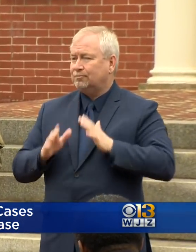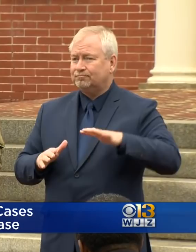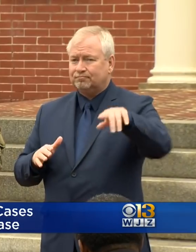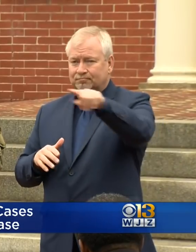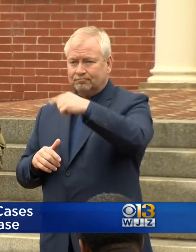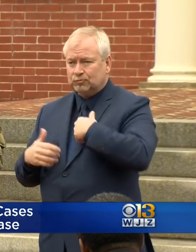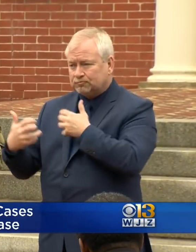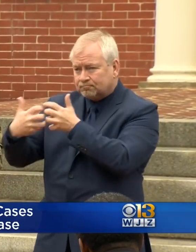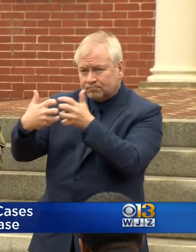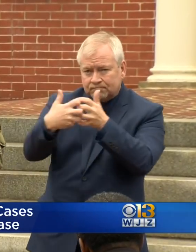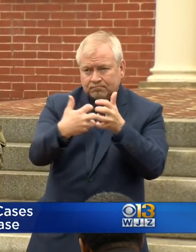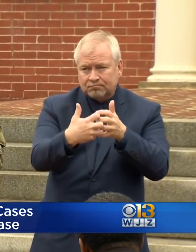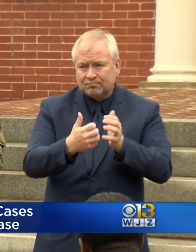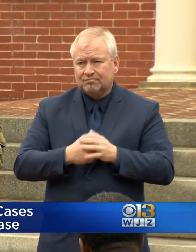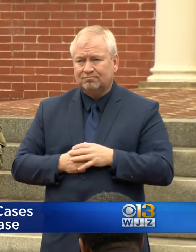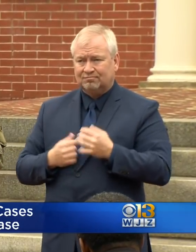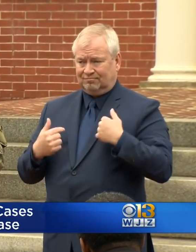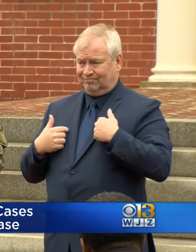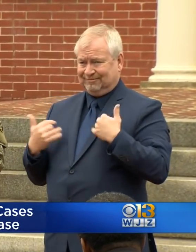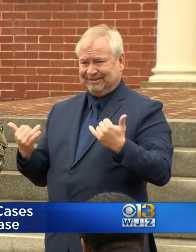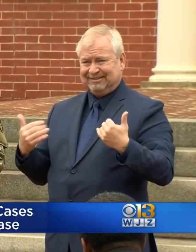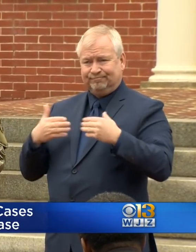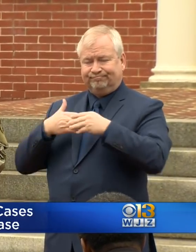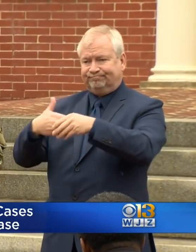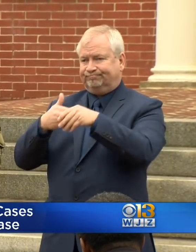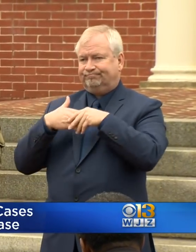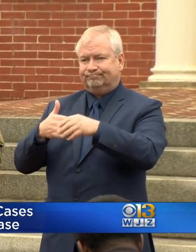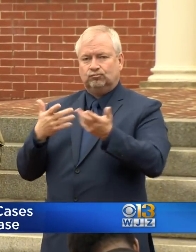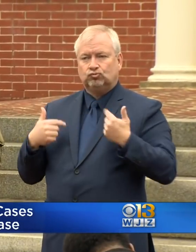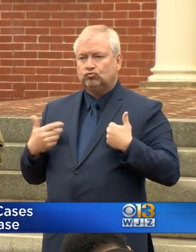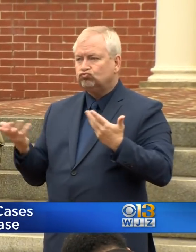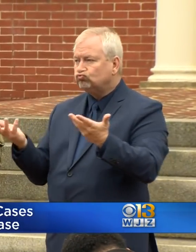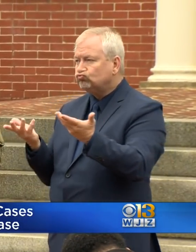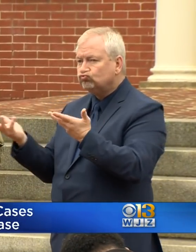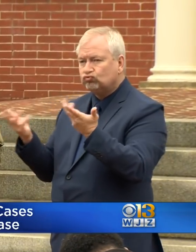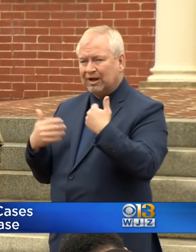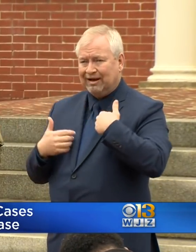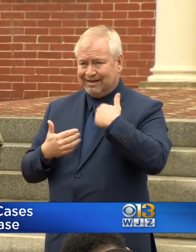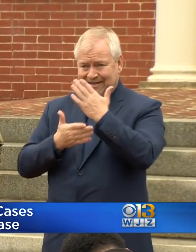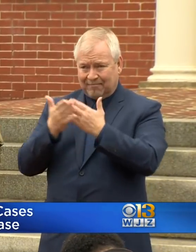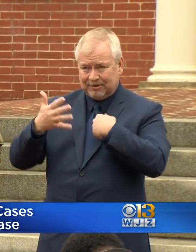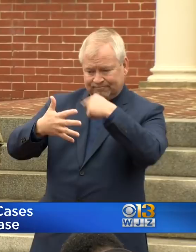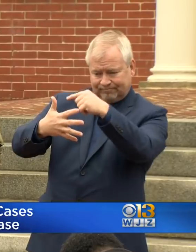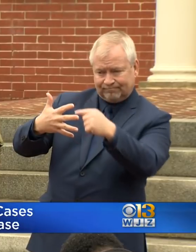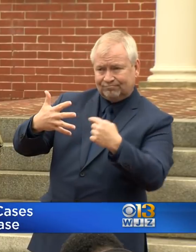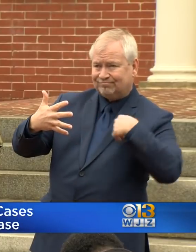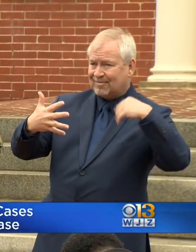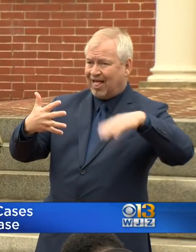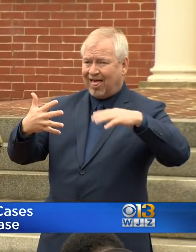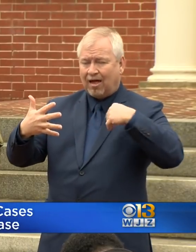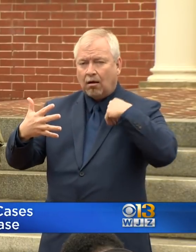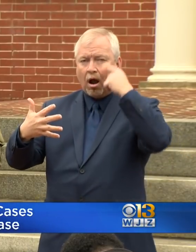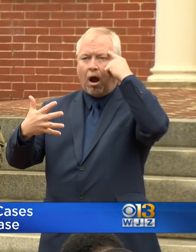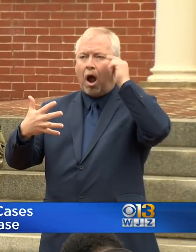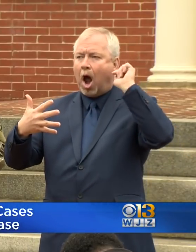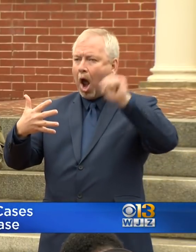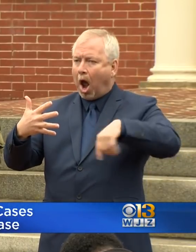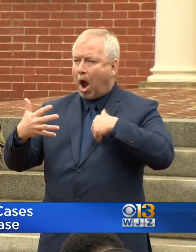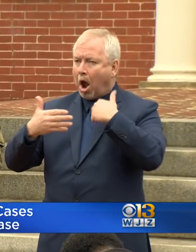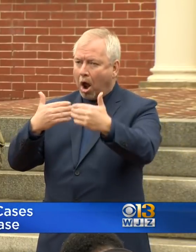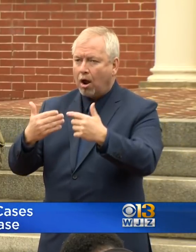We're an agile force, so we have a lot of capability and a lot of things, and there's things that we haven't even discovered yet that we're capable of doing that people ask for